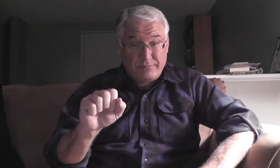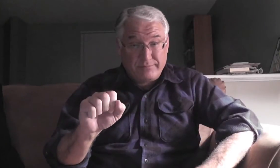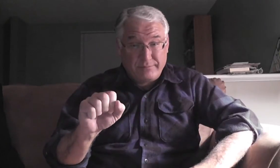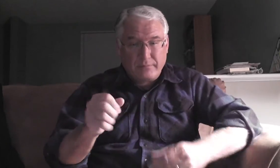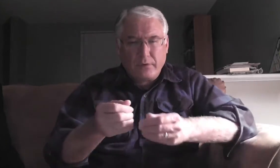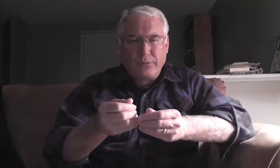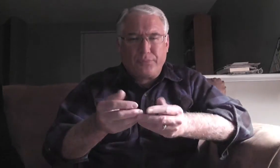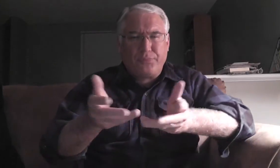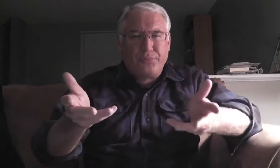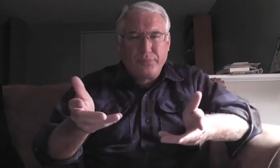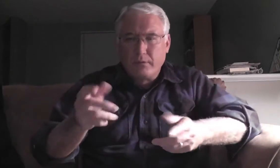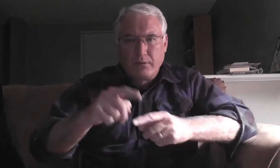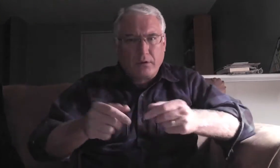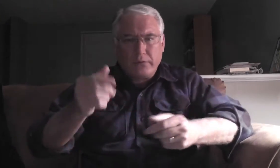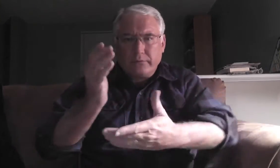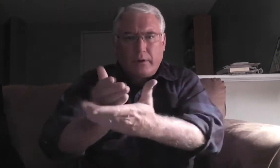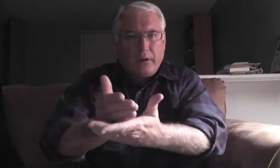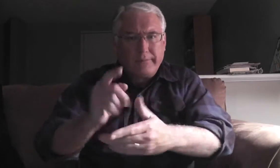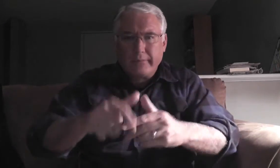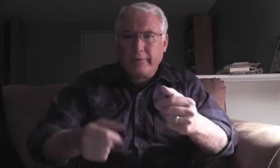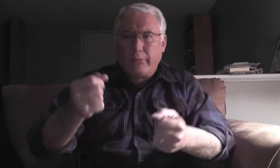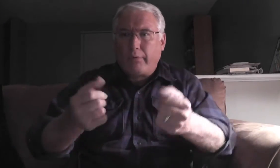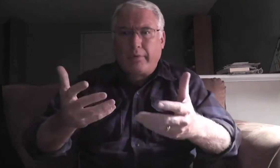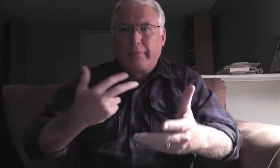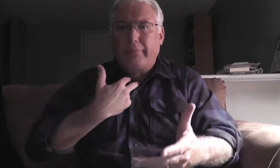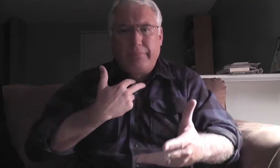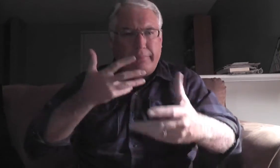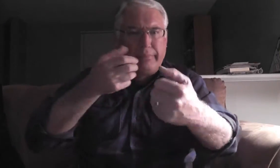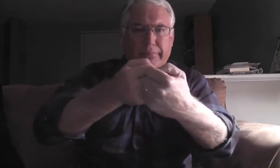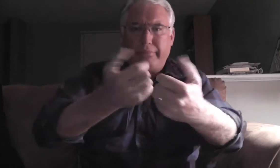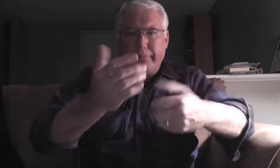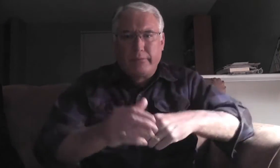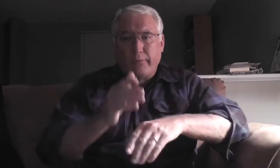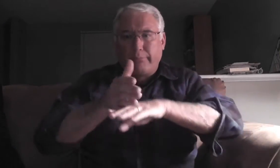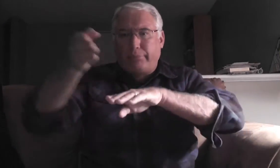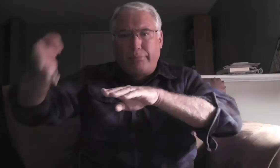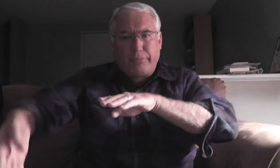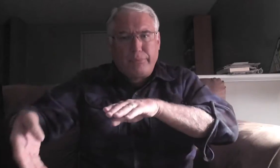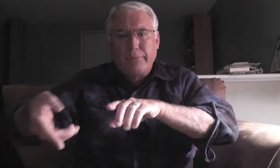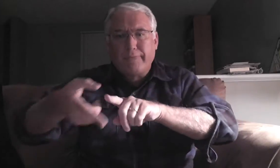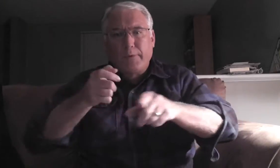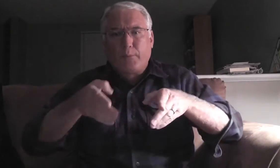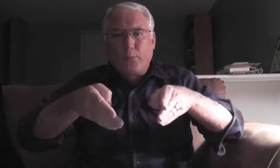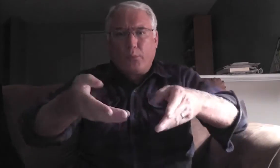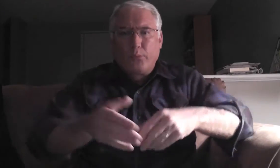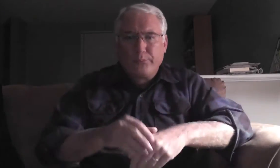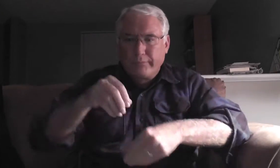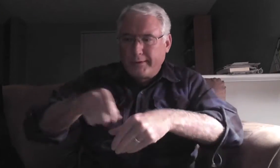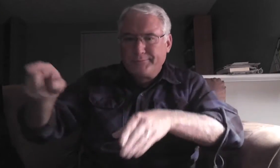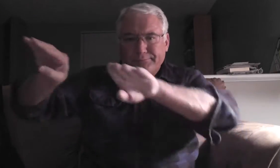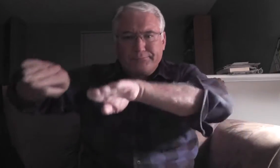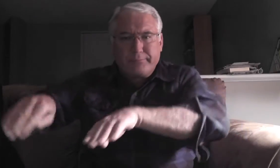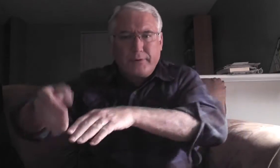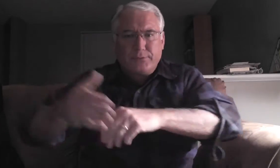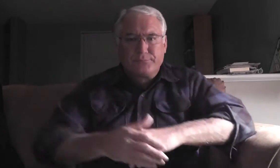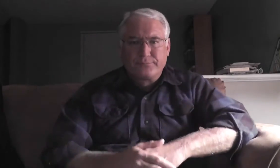Suppose that the brakes just went out. Couldn't stop it. You were stuck. You had an accident. You went in a